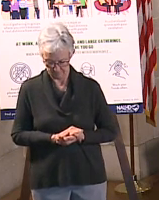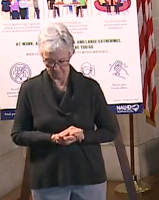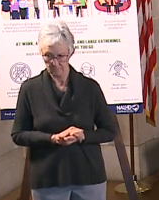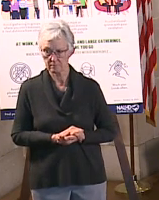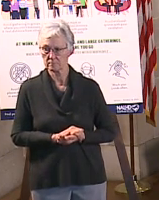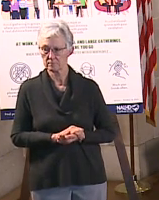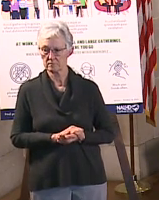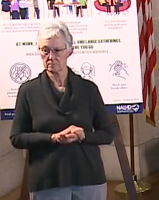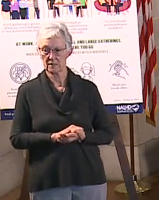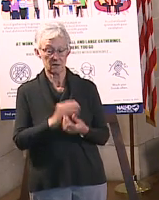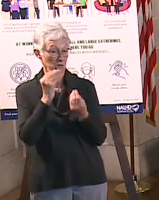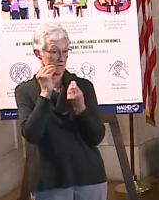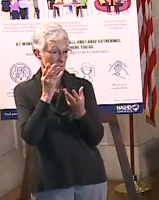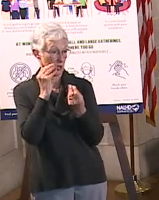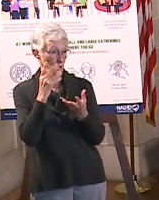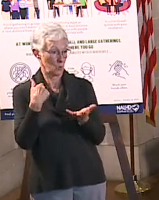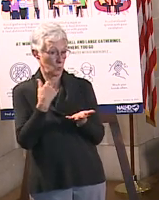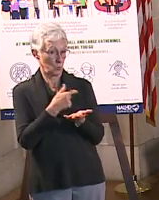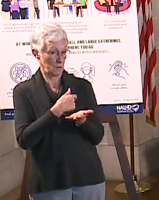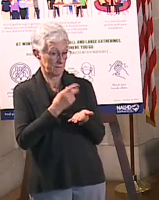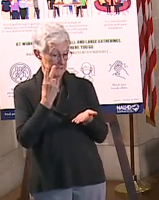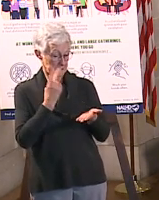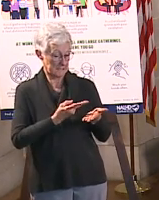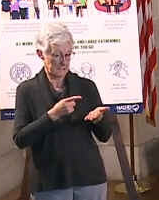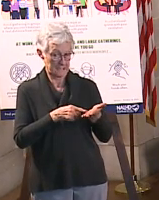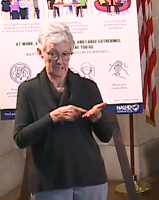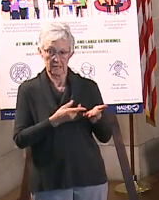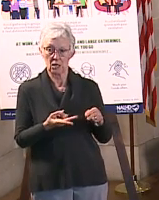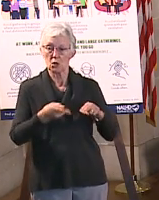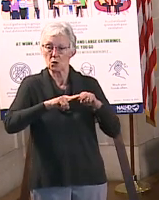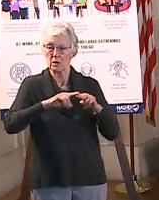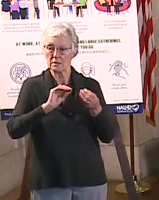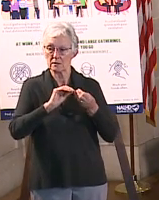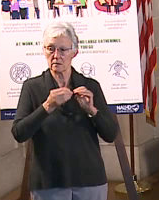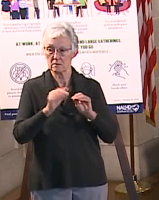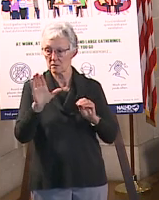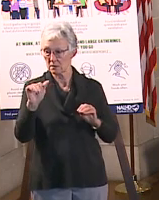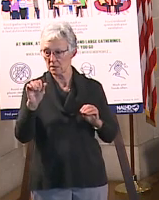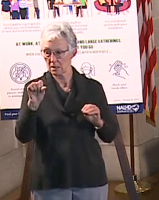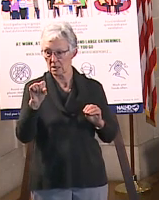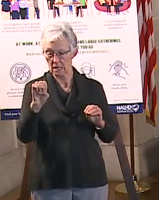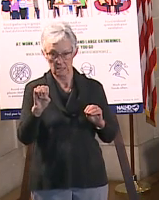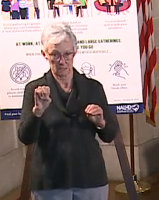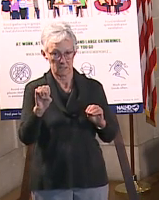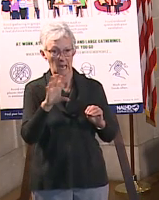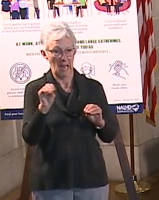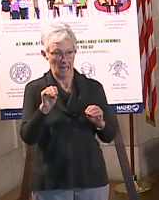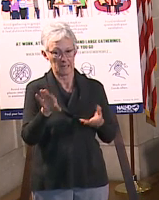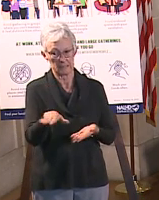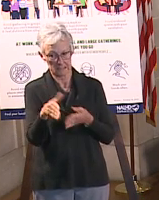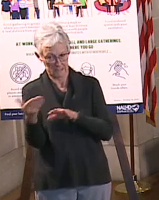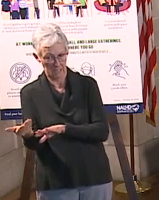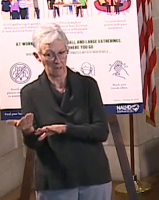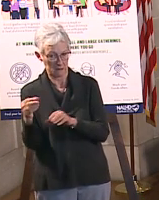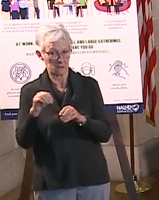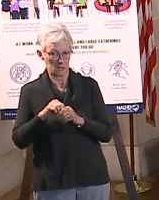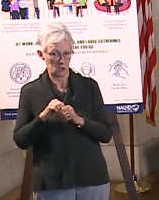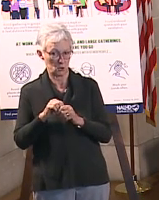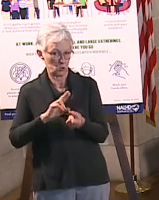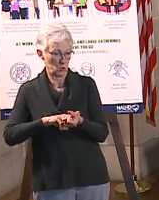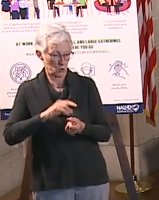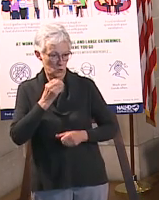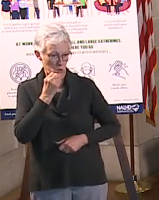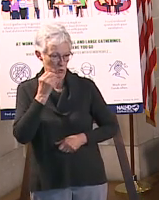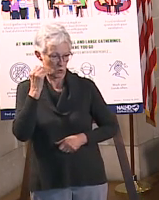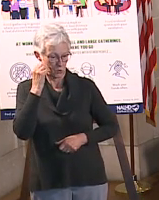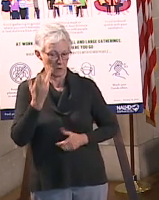So the data that we've seen as far as the increased number of cases and therefore deaths from long-term care facilities